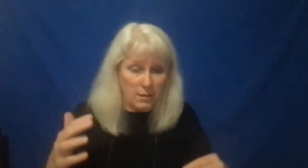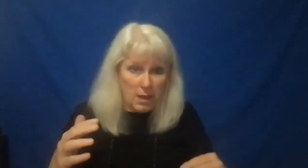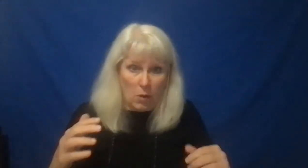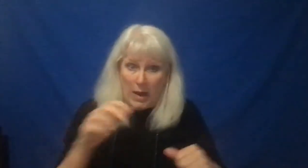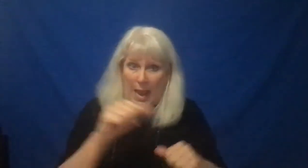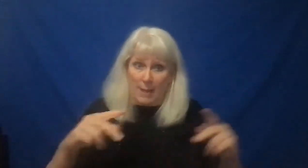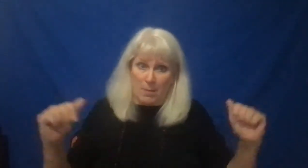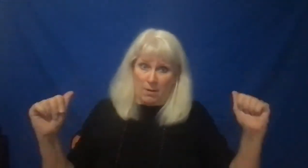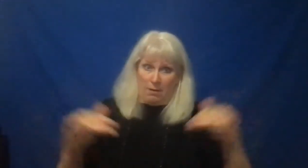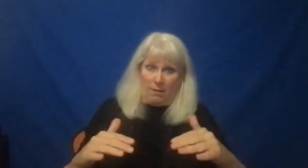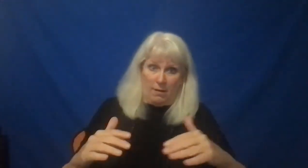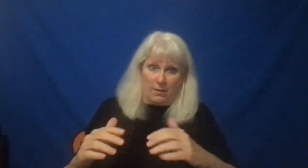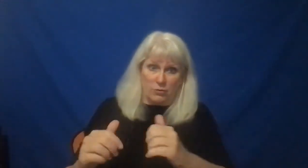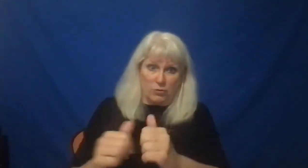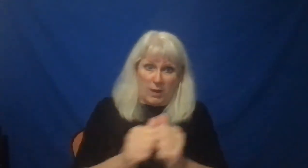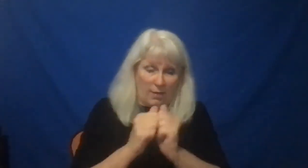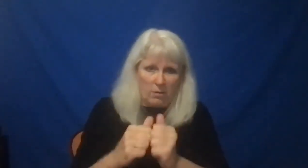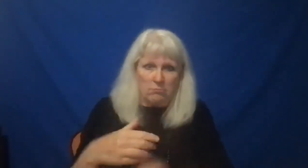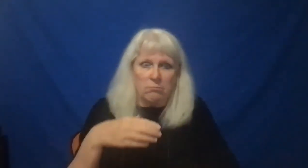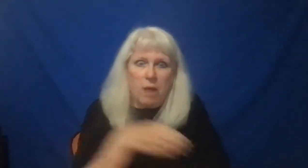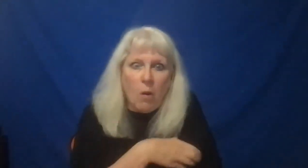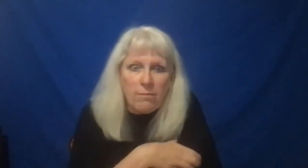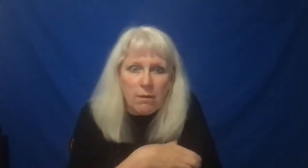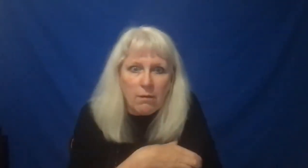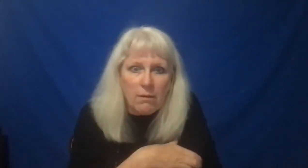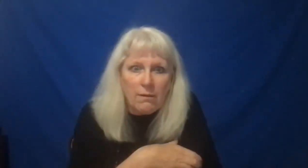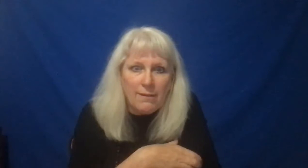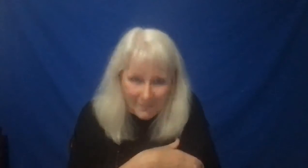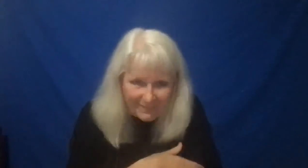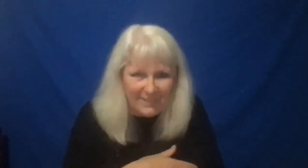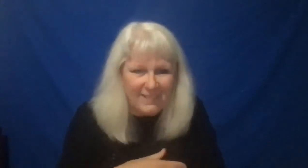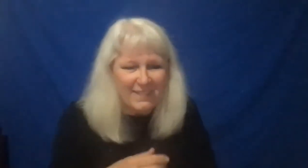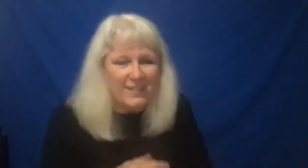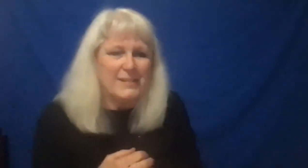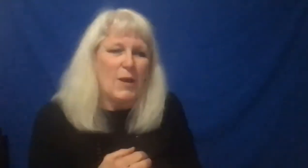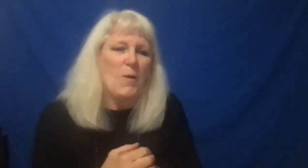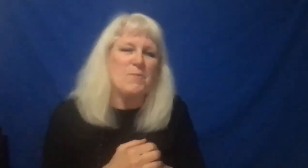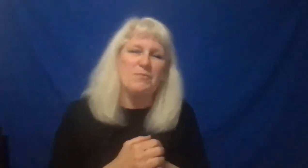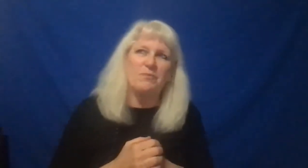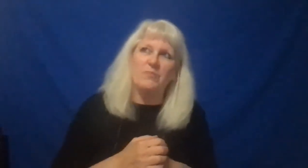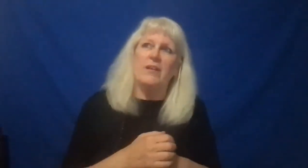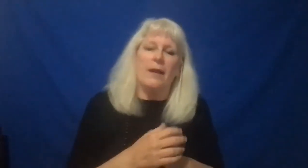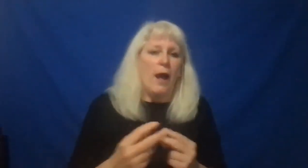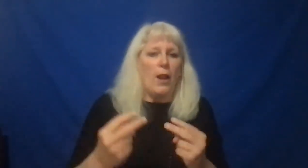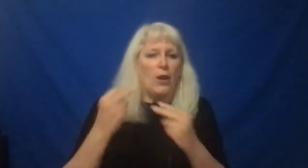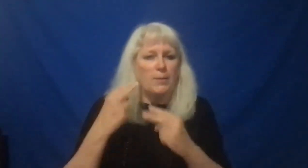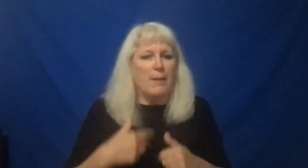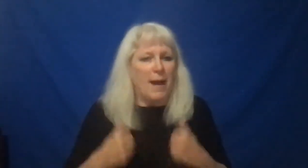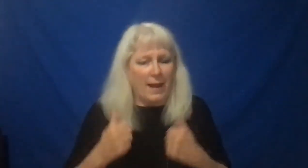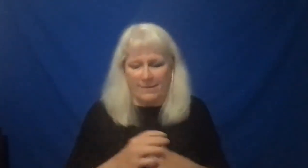it gives. I often think of that moment in my own life to see how the fellowship is truly able